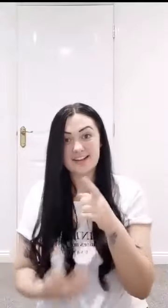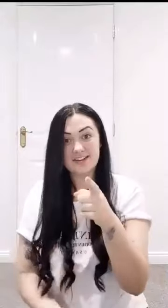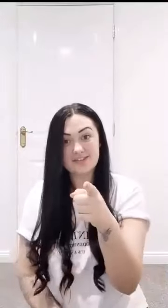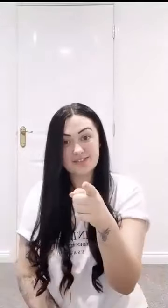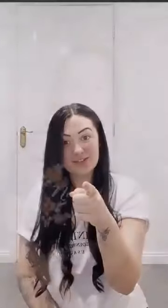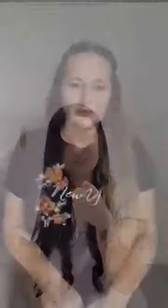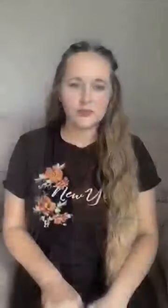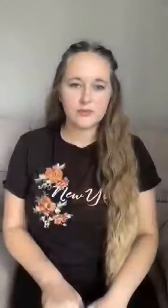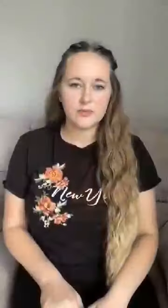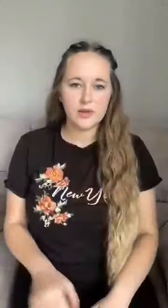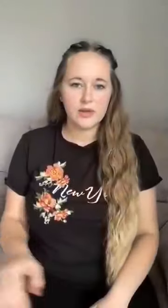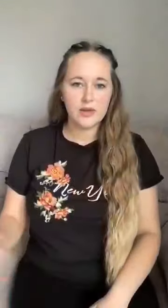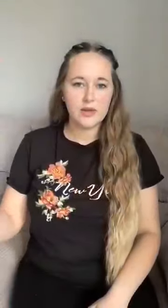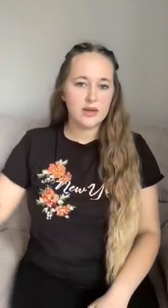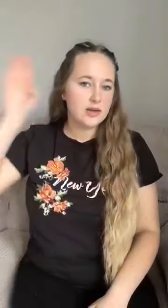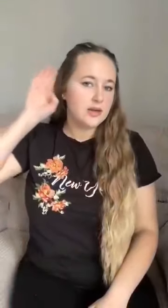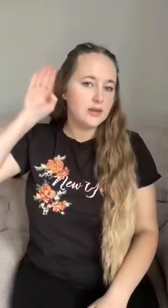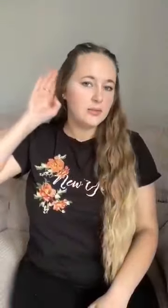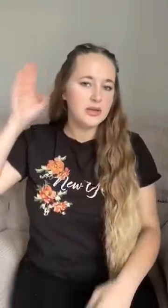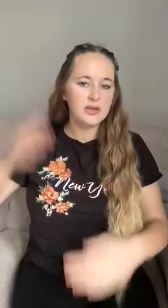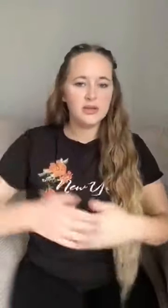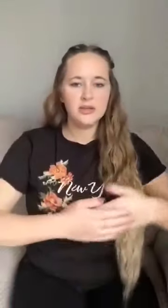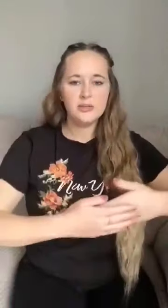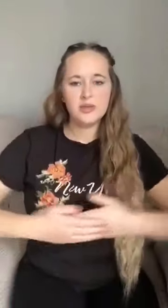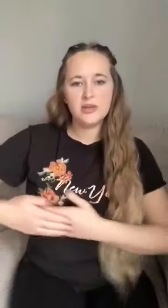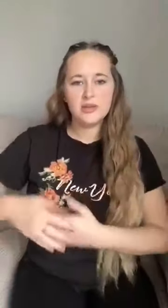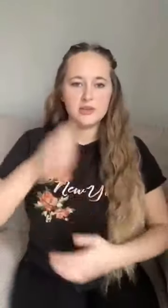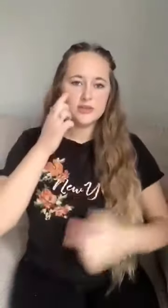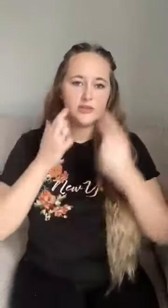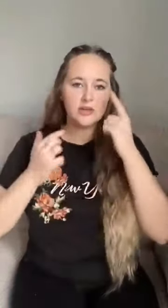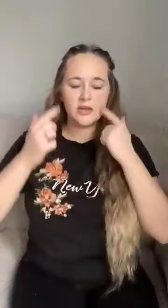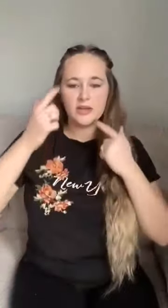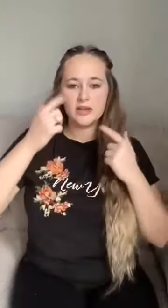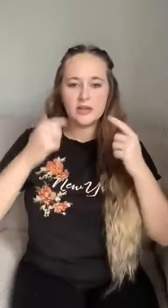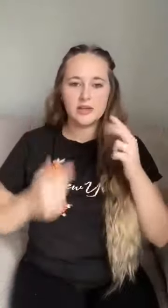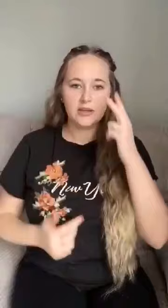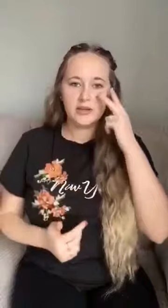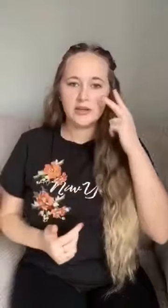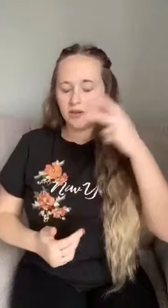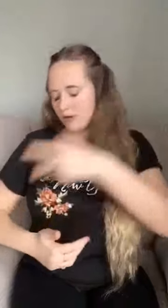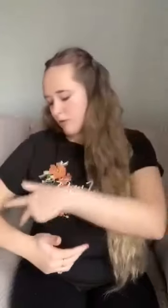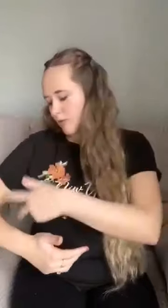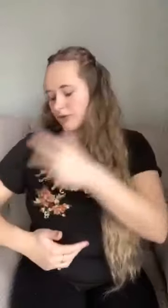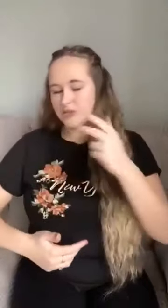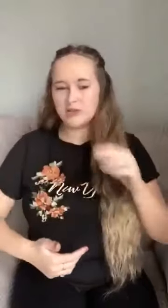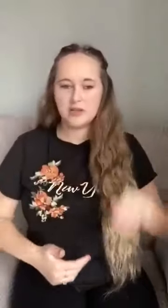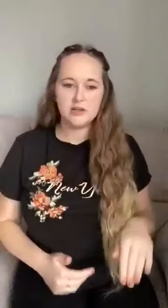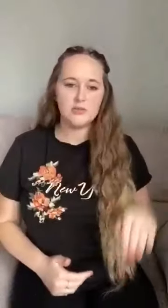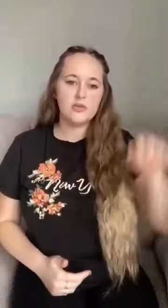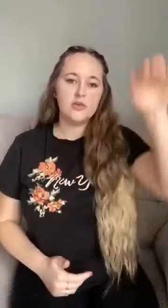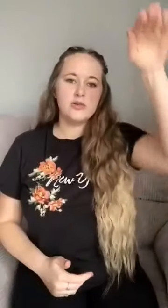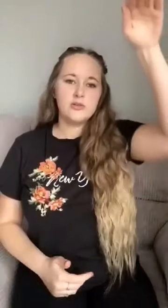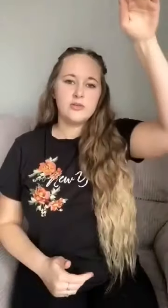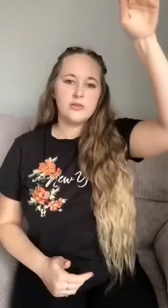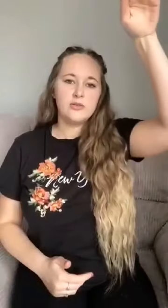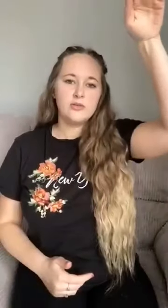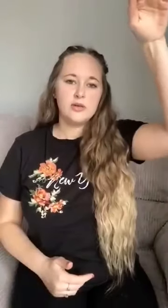you I hear babies cry And I watch them grow